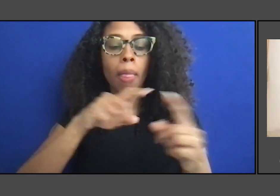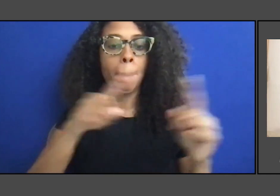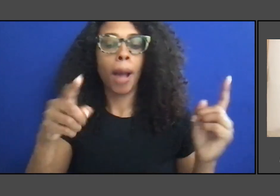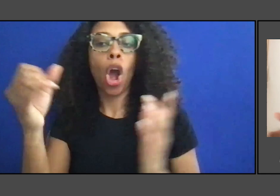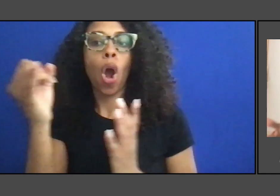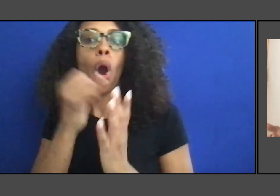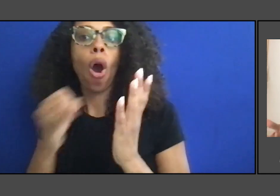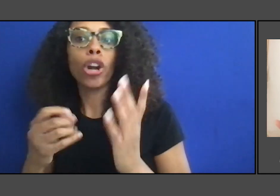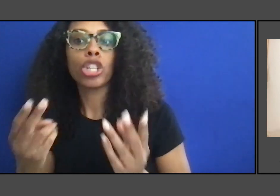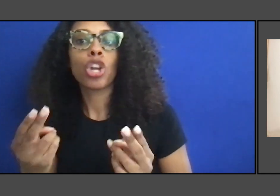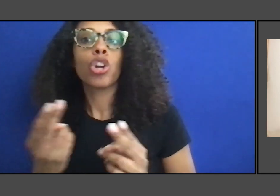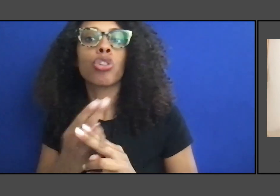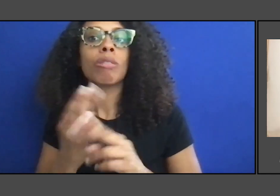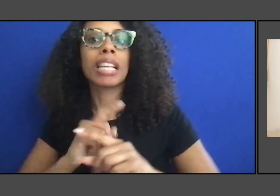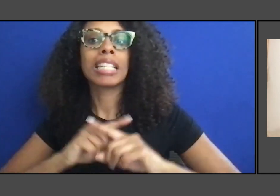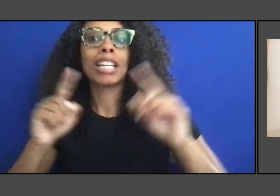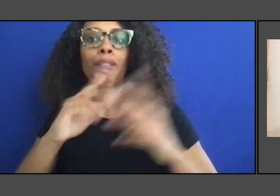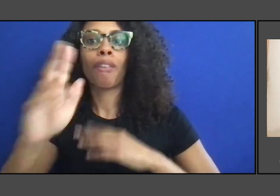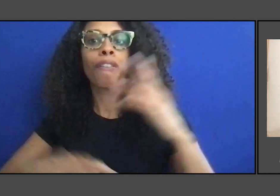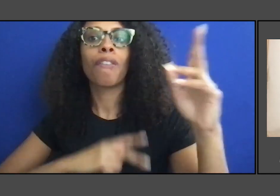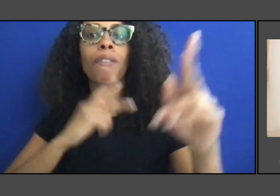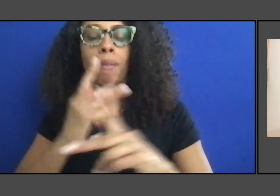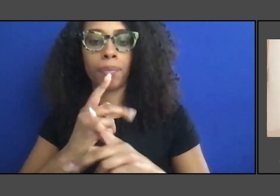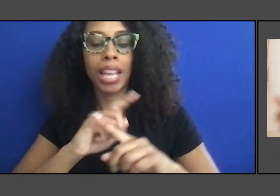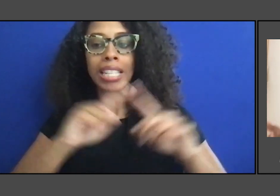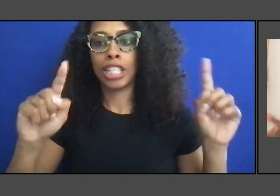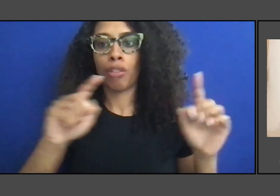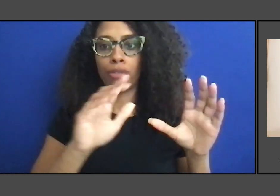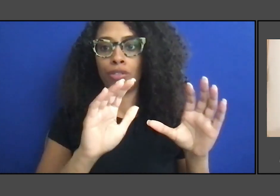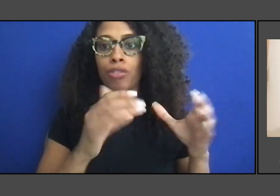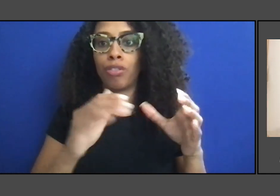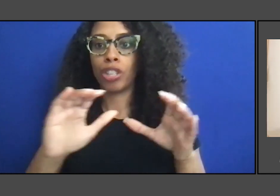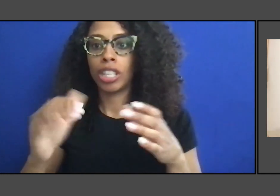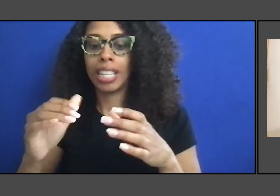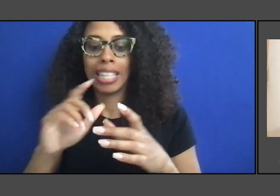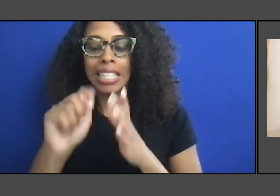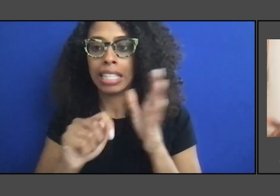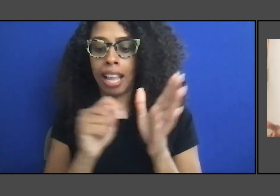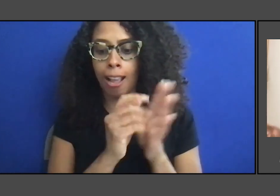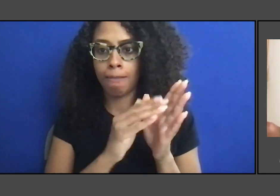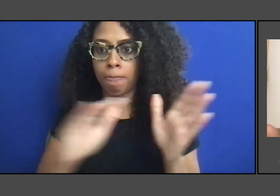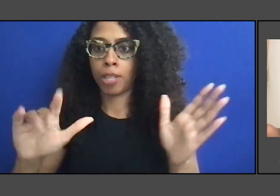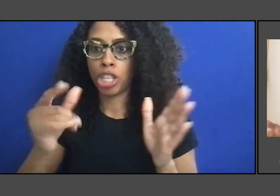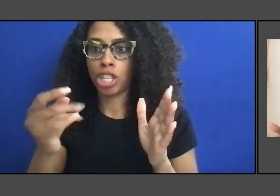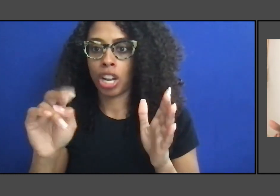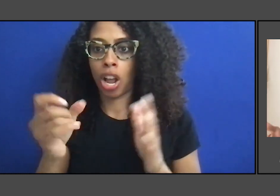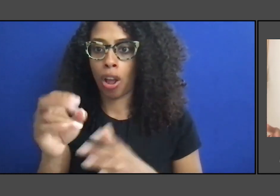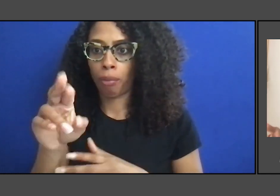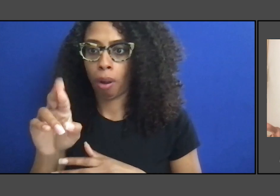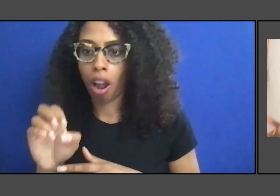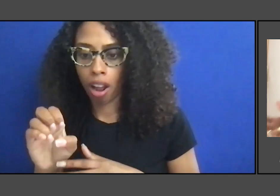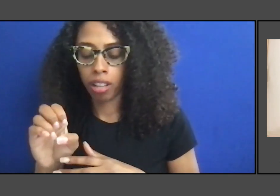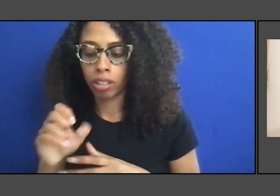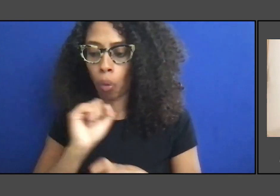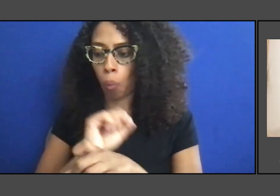forms and different genres, also communicating with each other to produce something that's larger